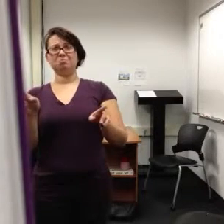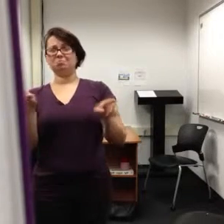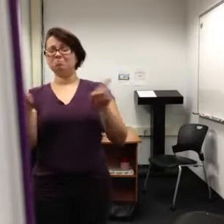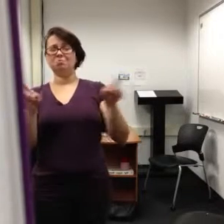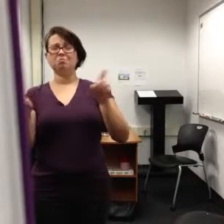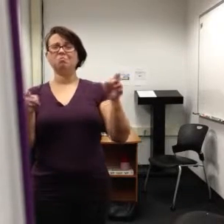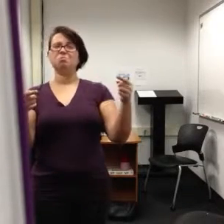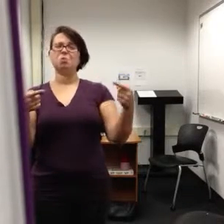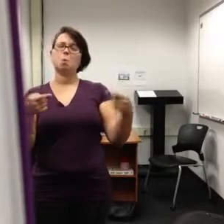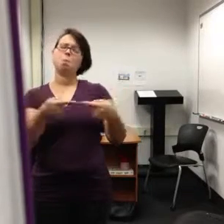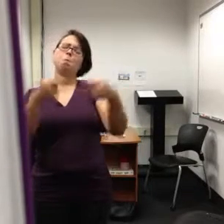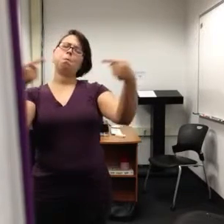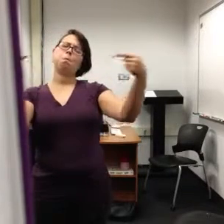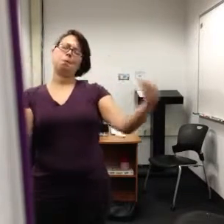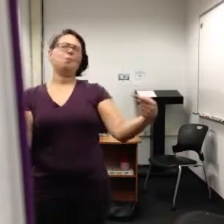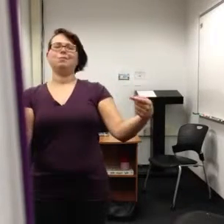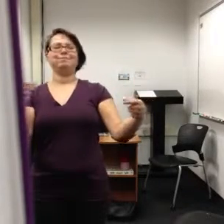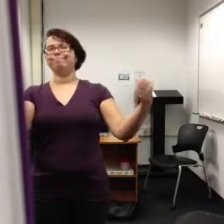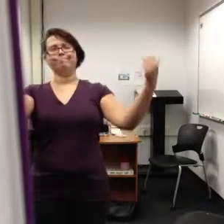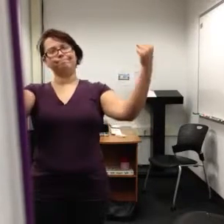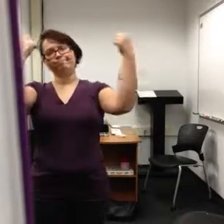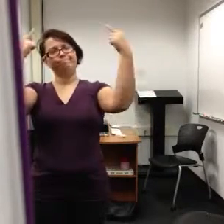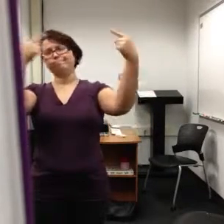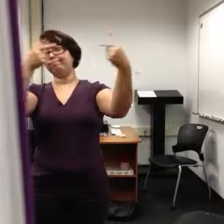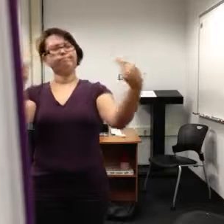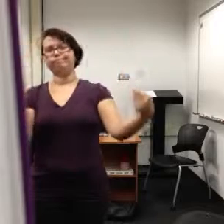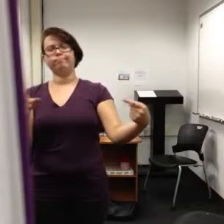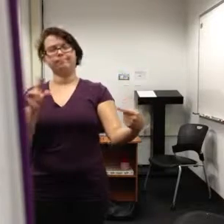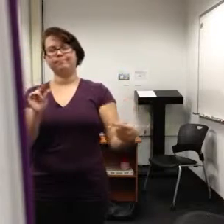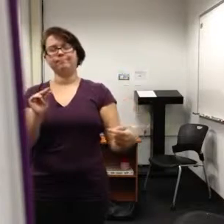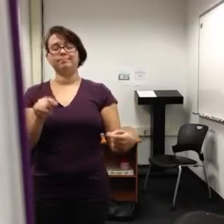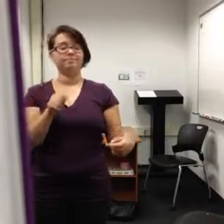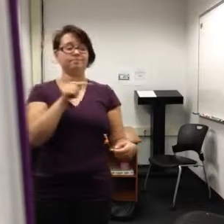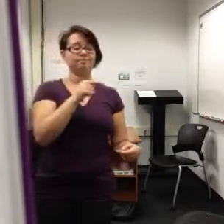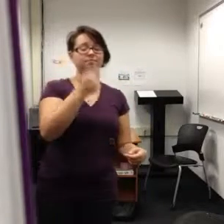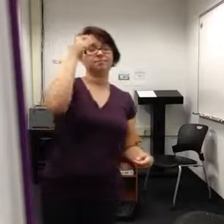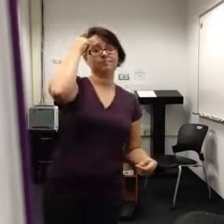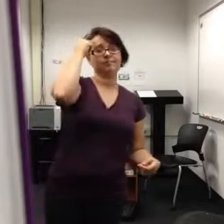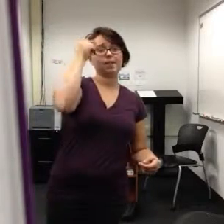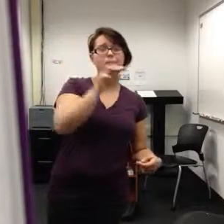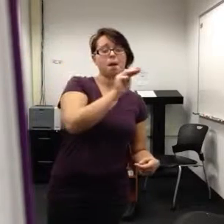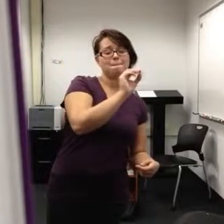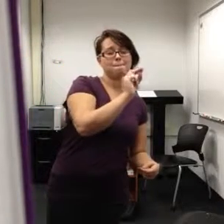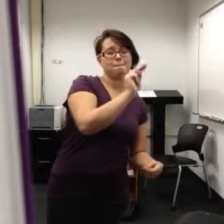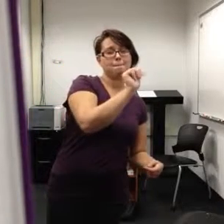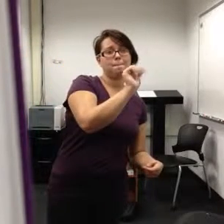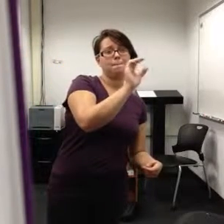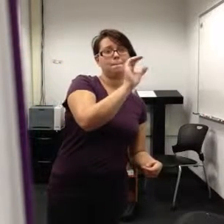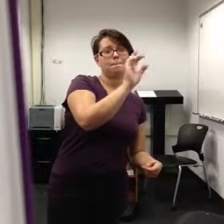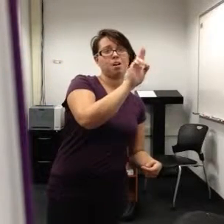monarchy. Jefferson thought the real wisdom of the nation resided in the crossroads store.